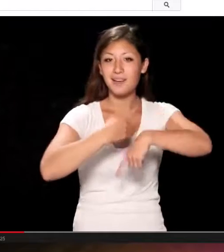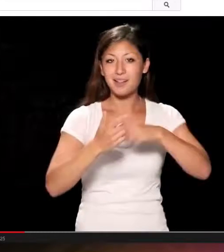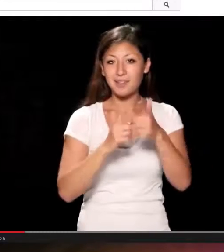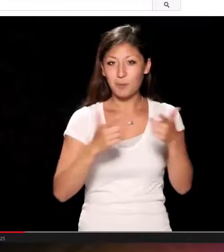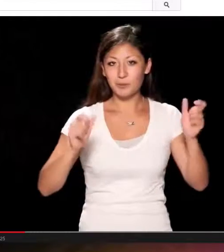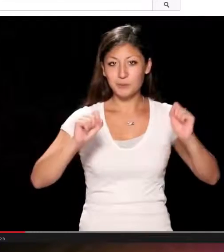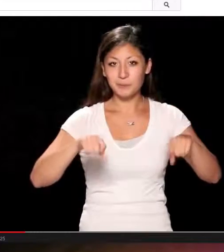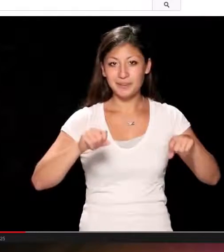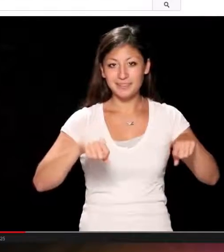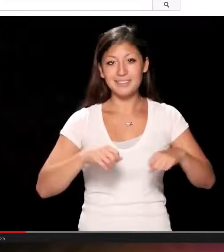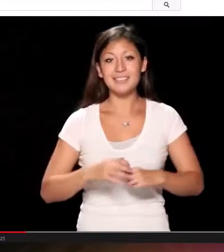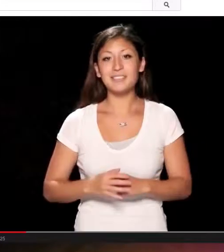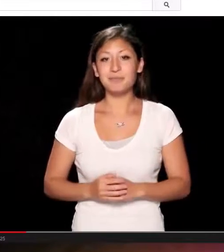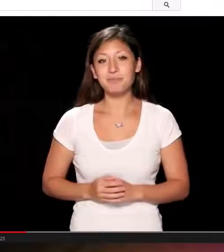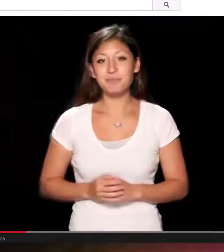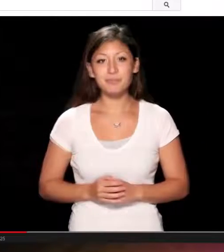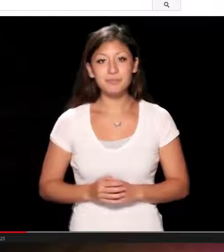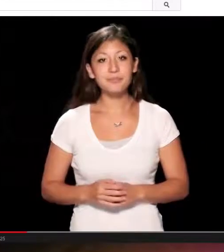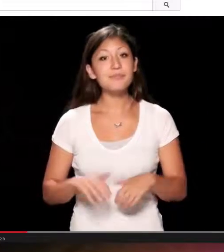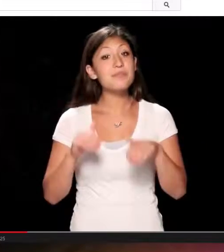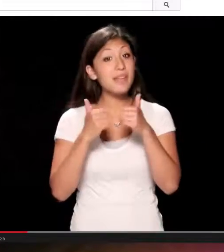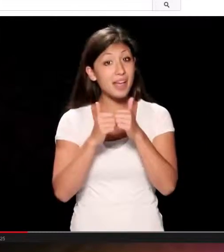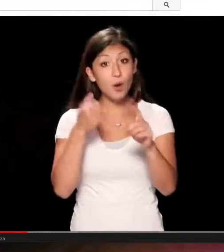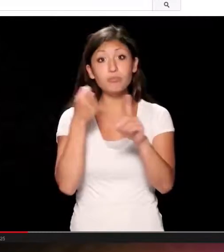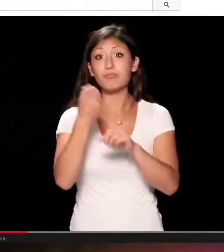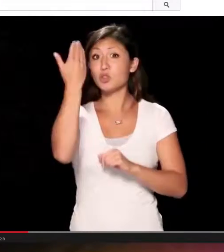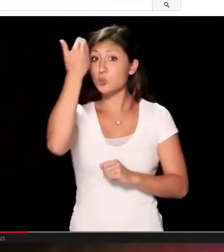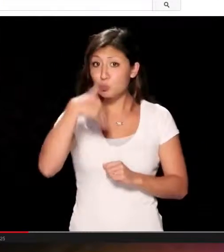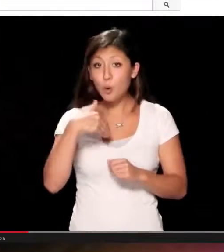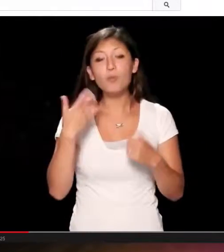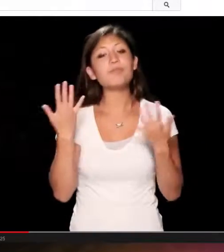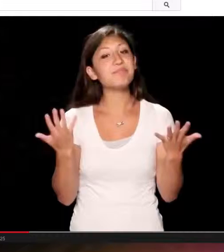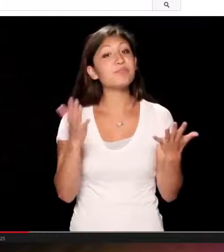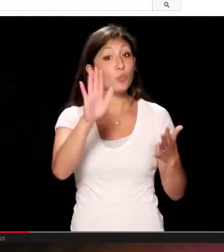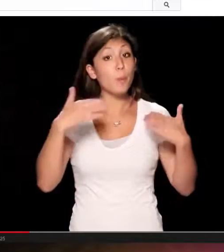other brain issues,